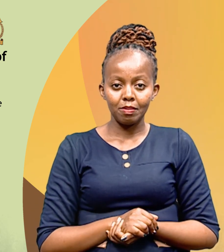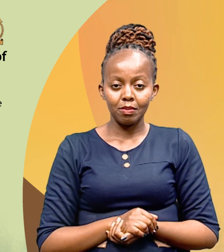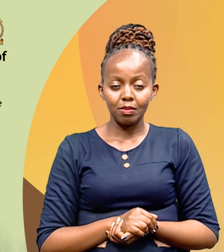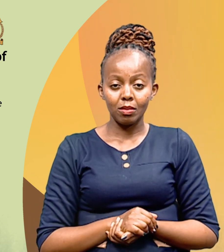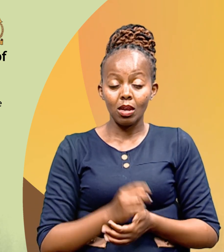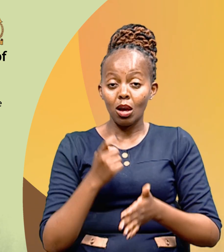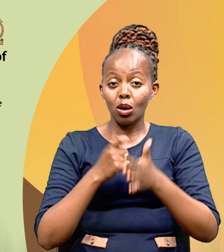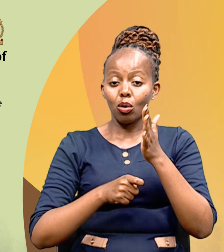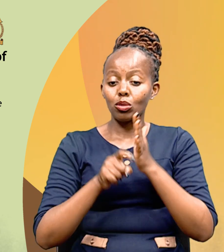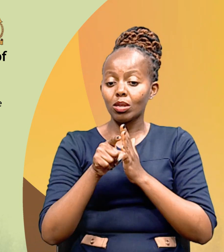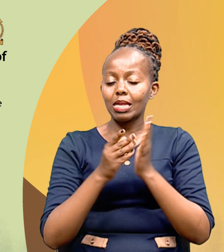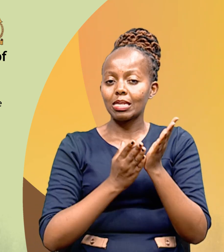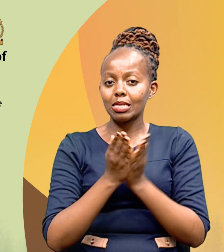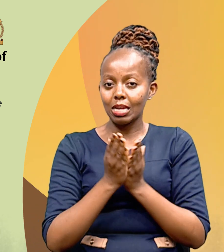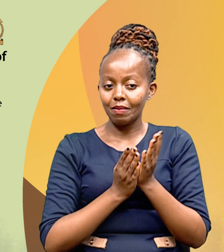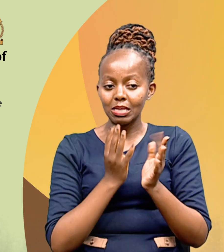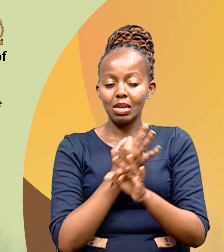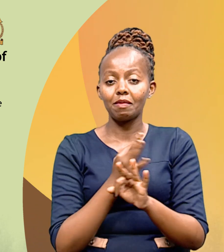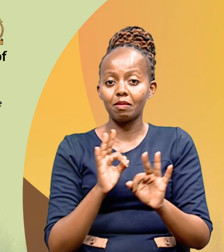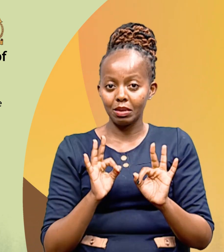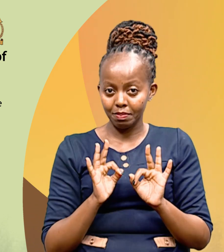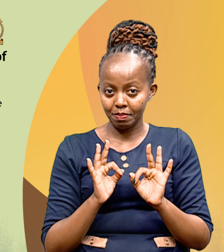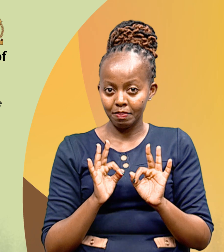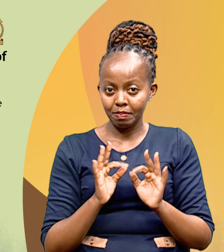Cost of service is free.